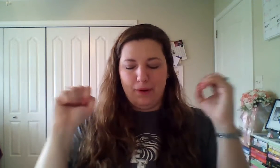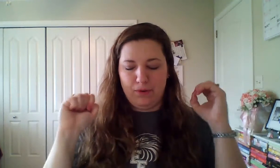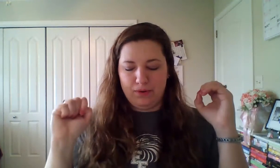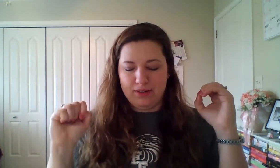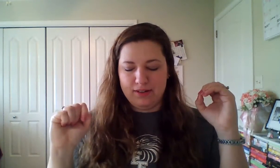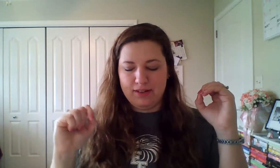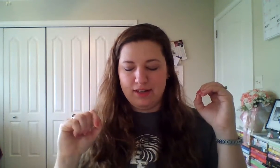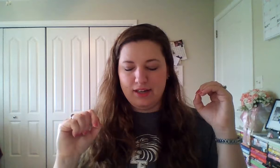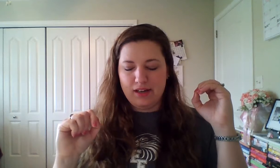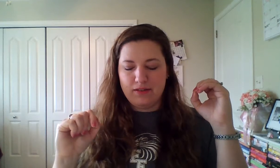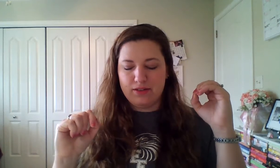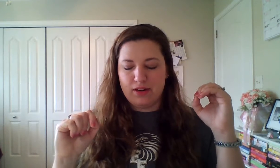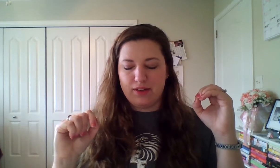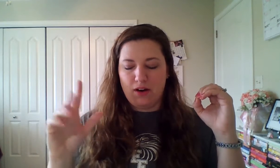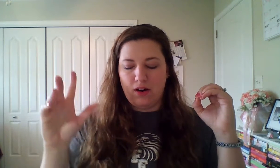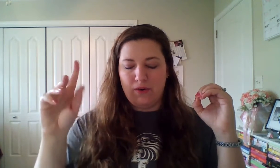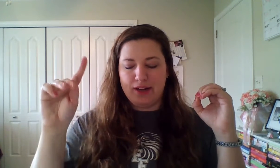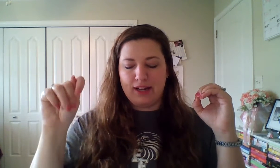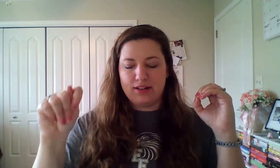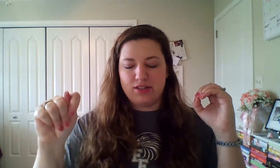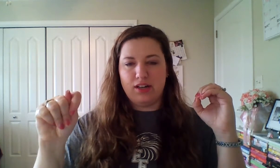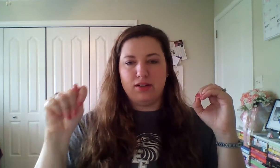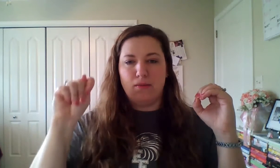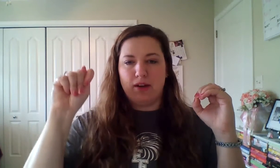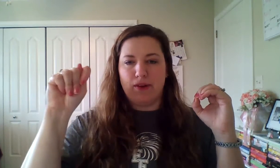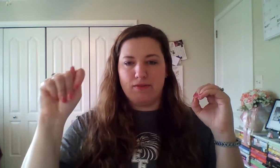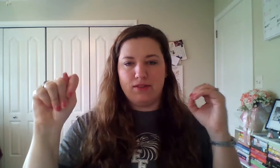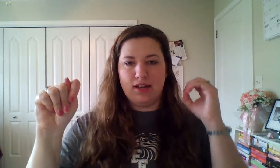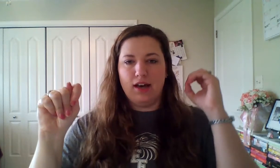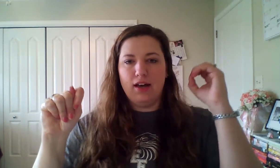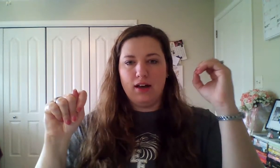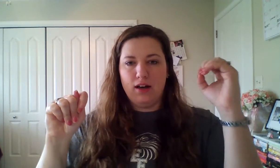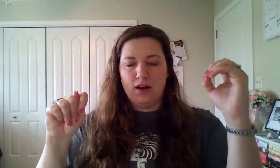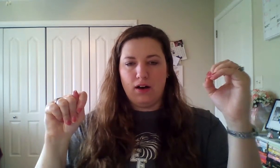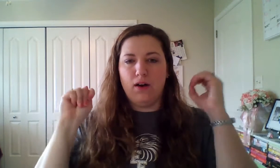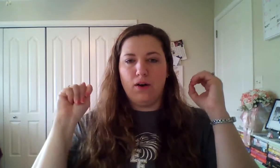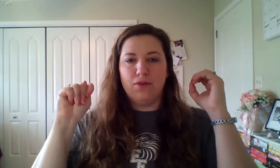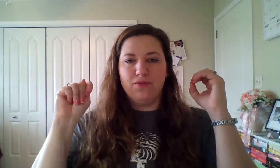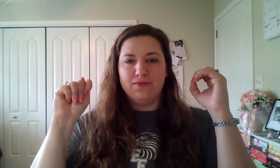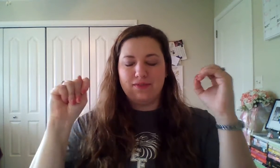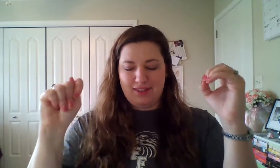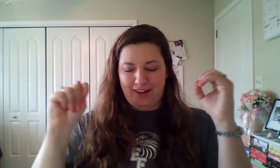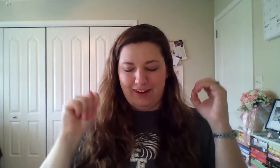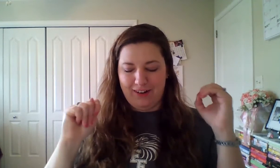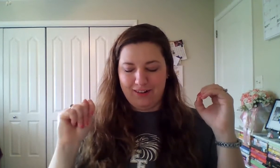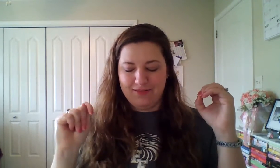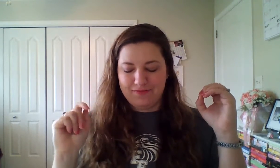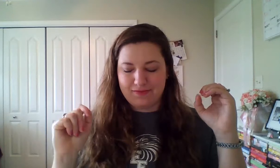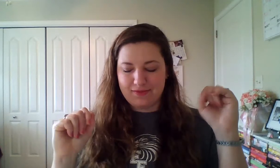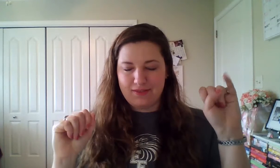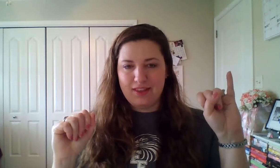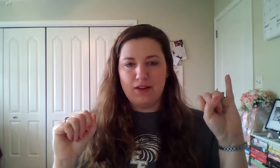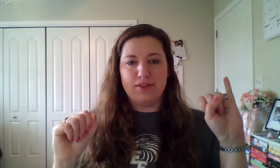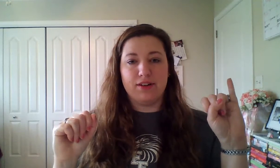moo. We start with O and add a T to the beginning. We have T, O, toe. We start